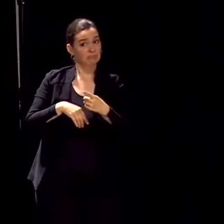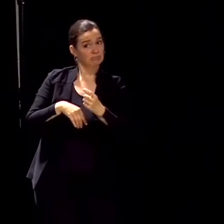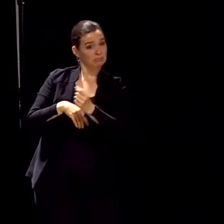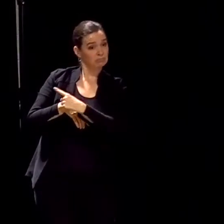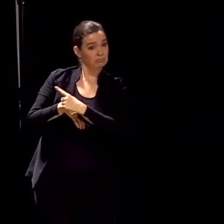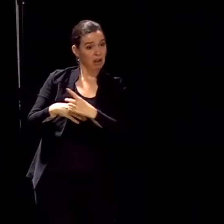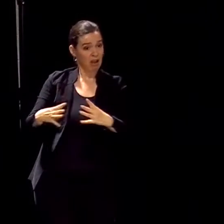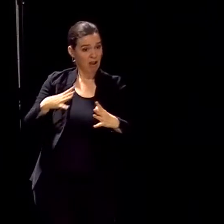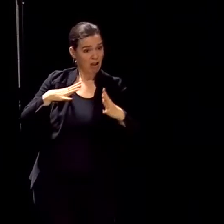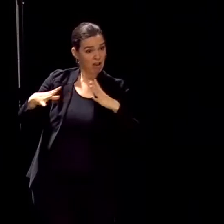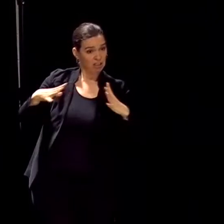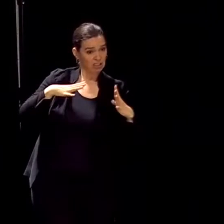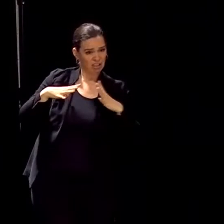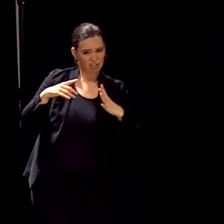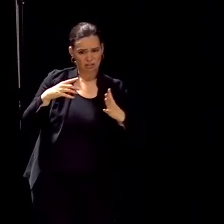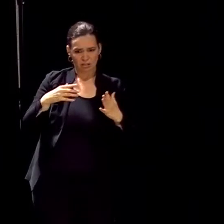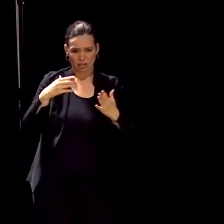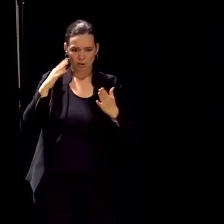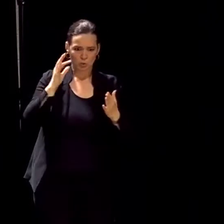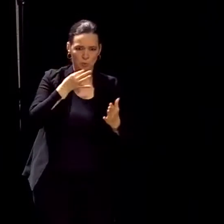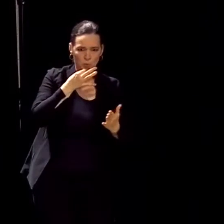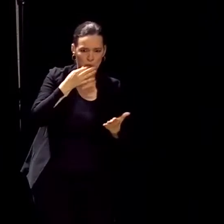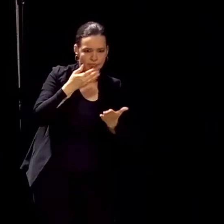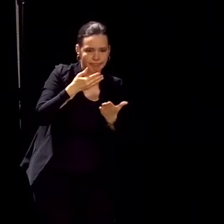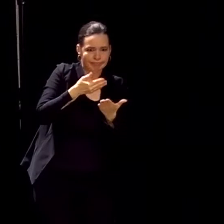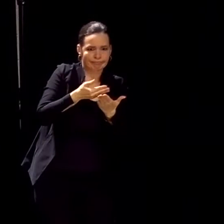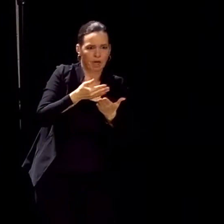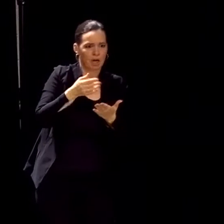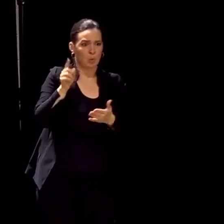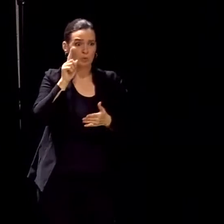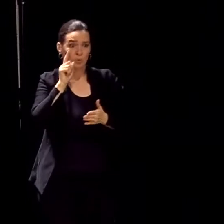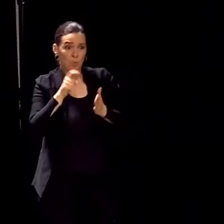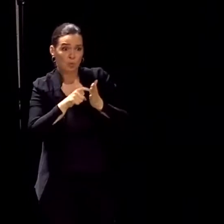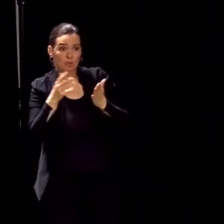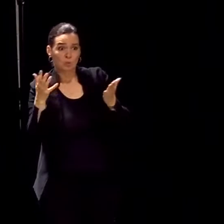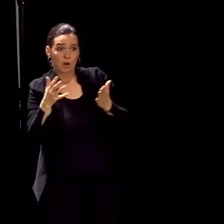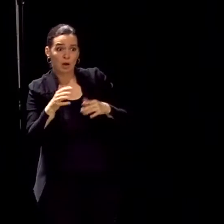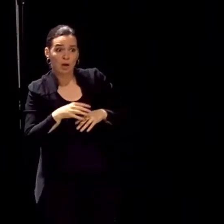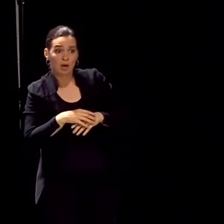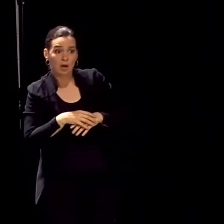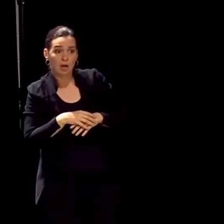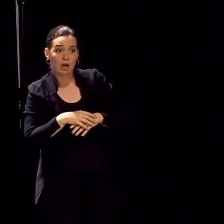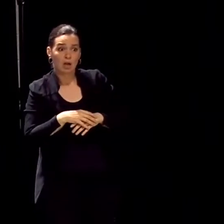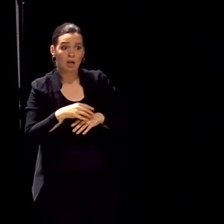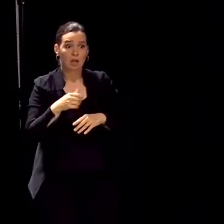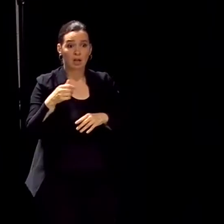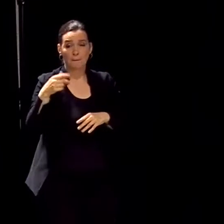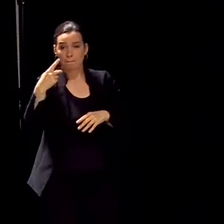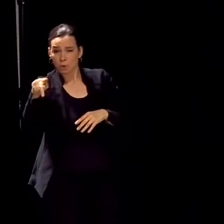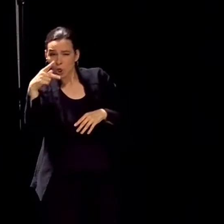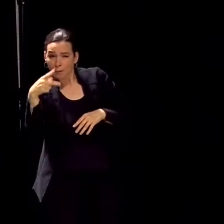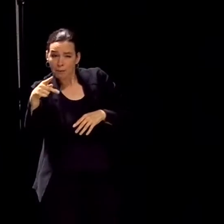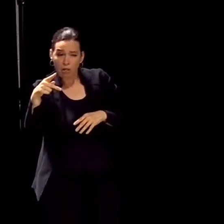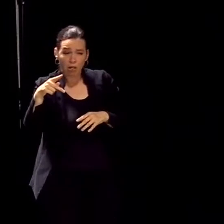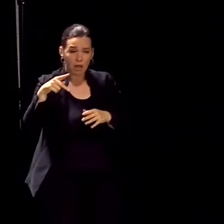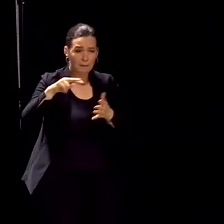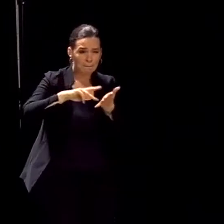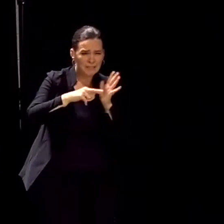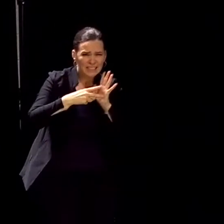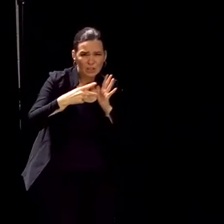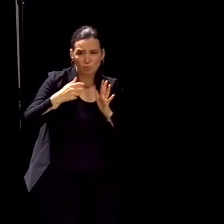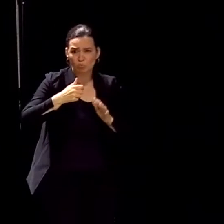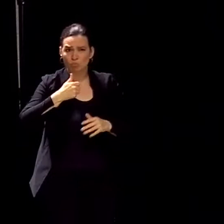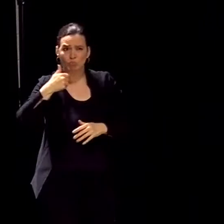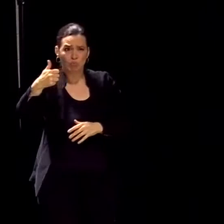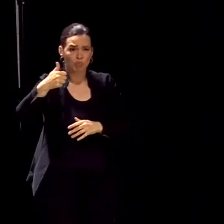purple dots, those traveling other places, I mean, does that concern you at all, that, people could